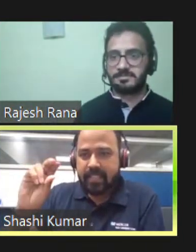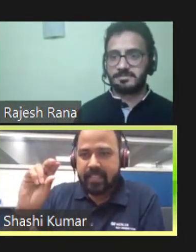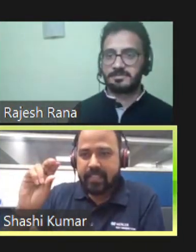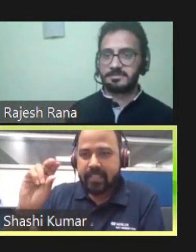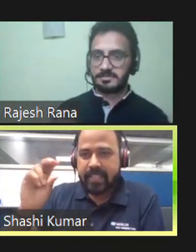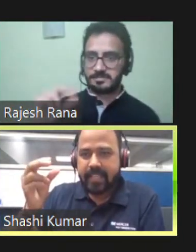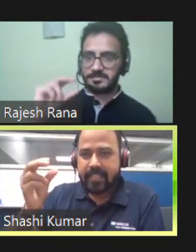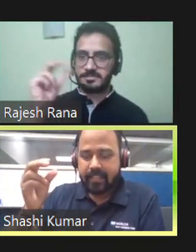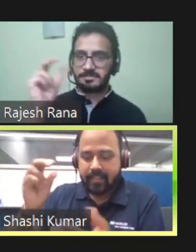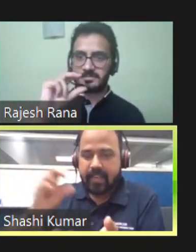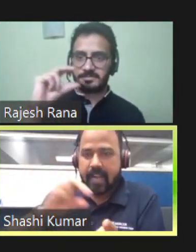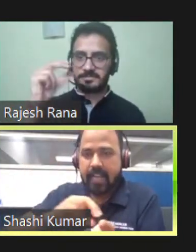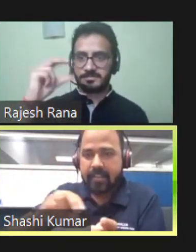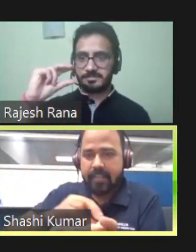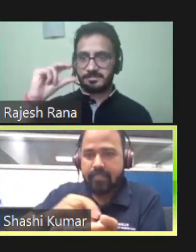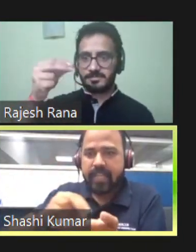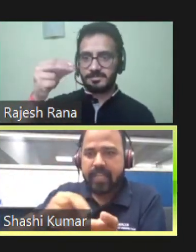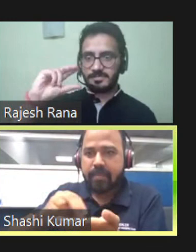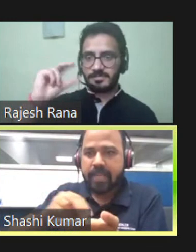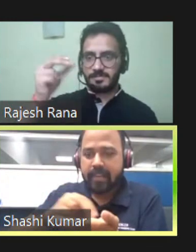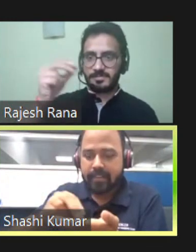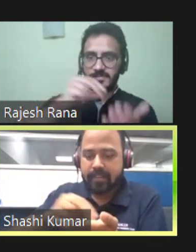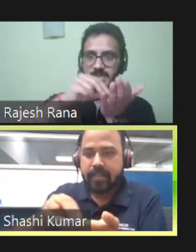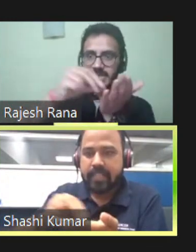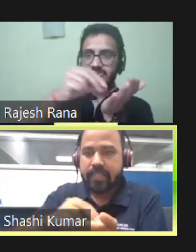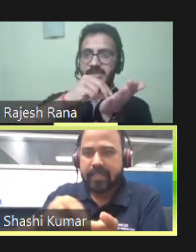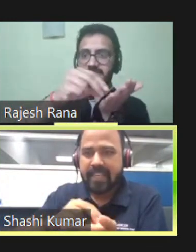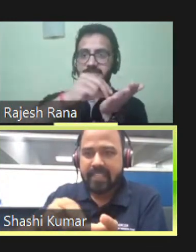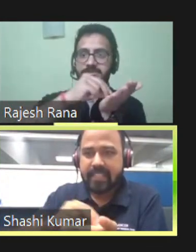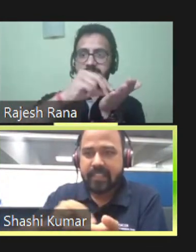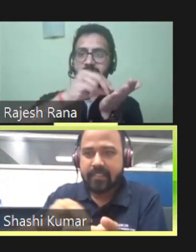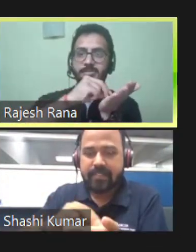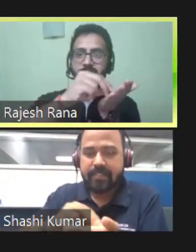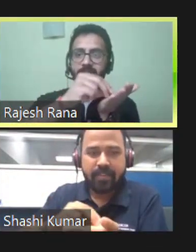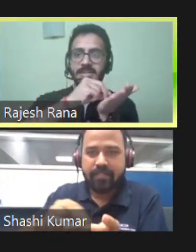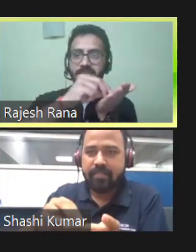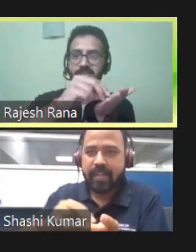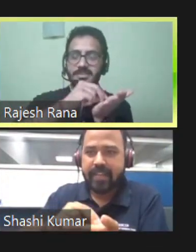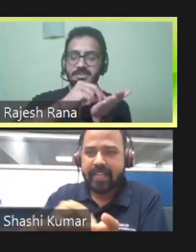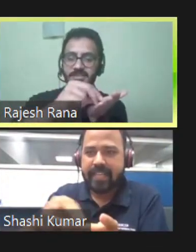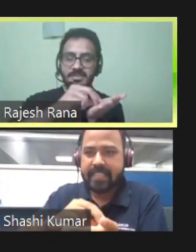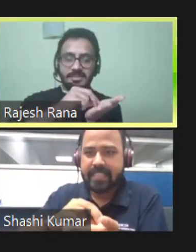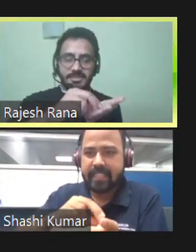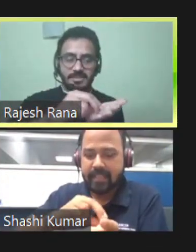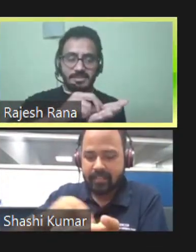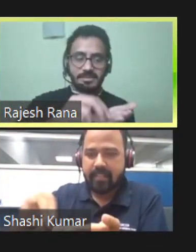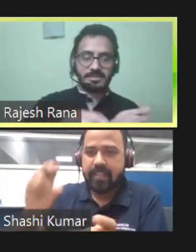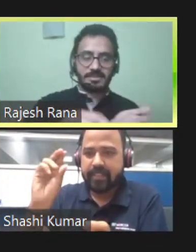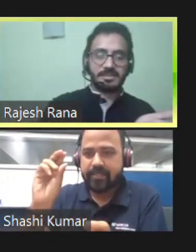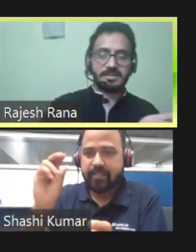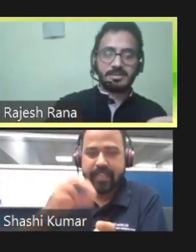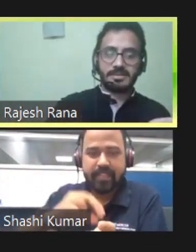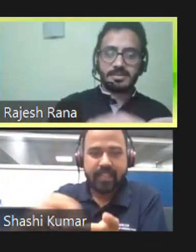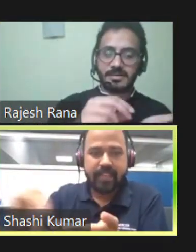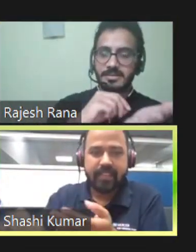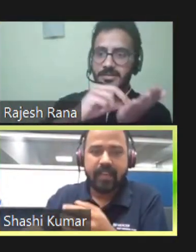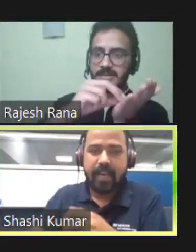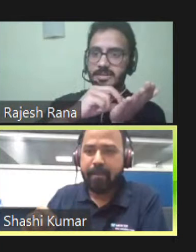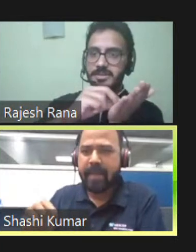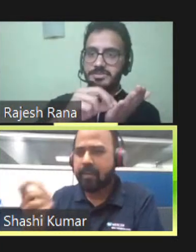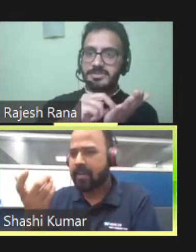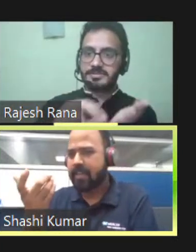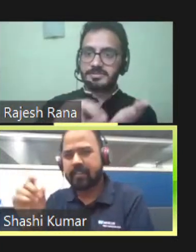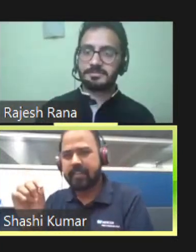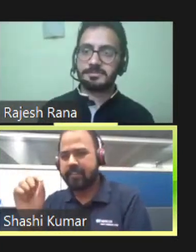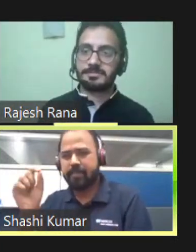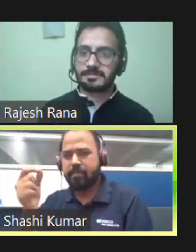Eraser is this, eraser, and then we are rubbing it. Something erasing. We are rubbing it. Right? It is, right? It is.